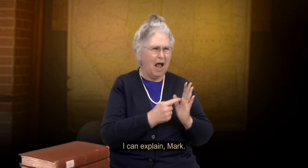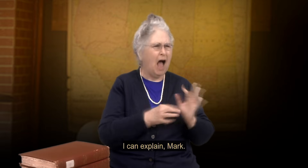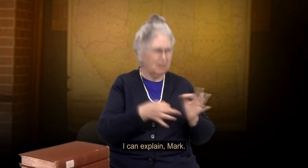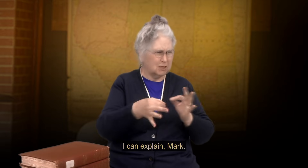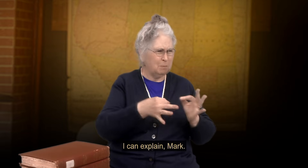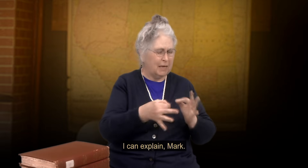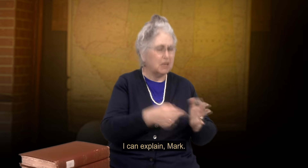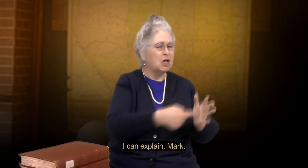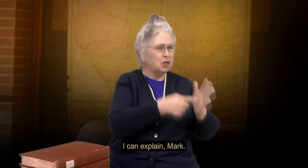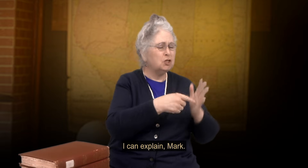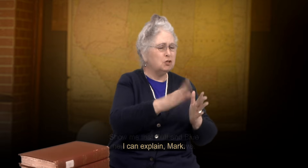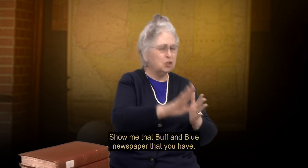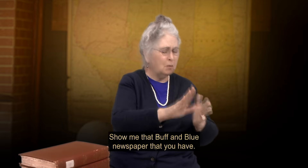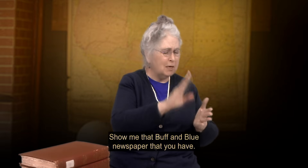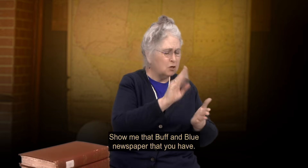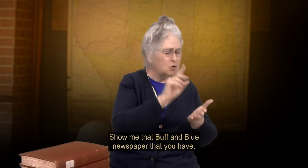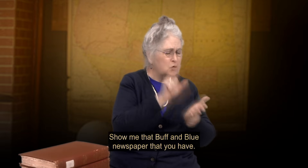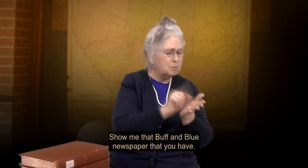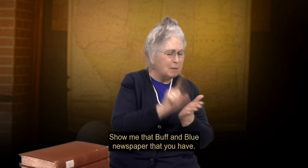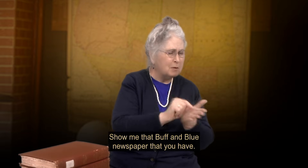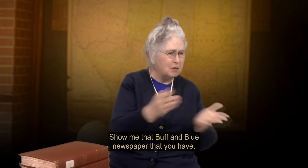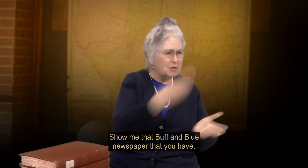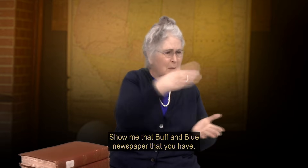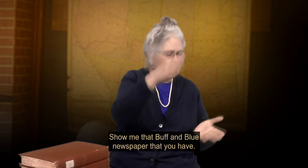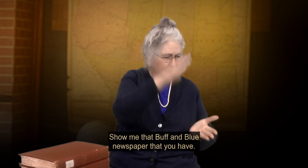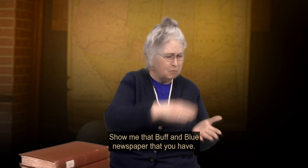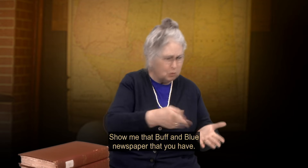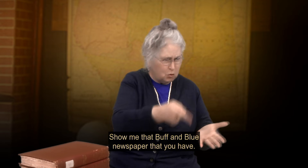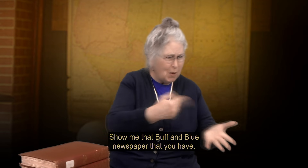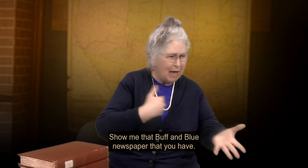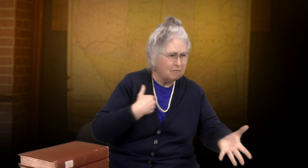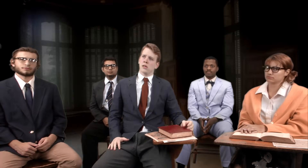I can explain, Mark. Show me the buff and blue newspaper that you have.